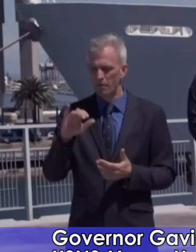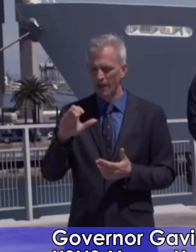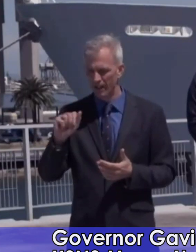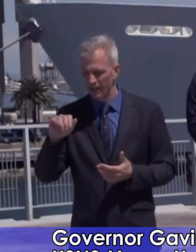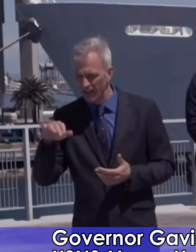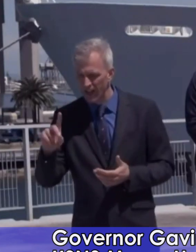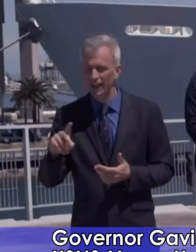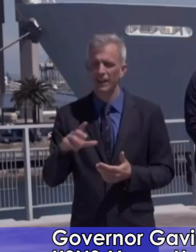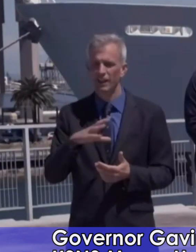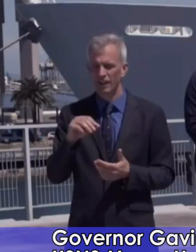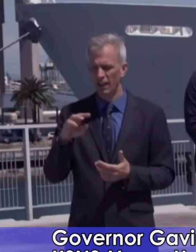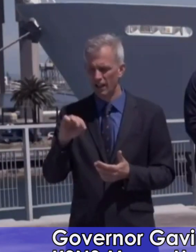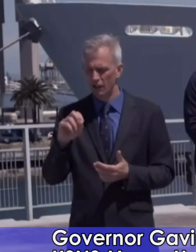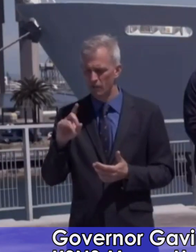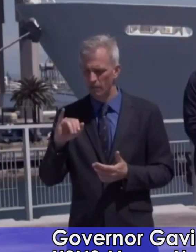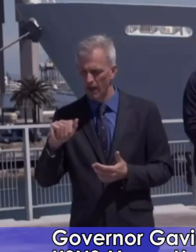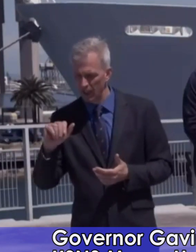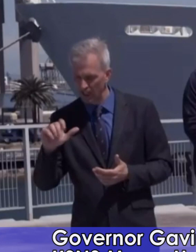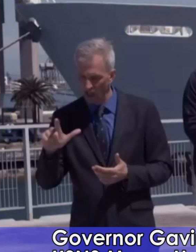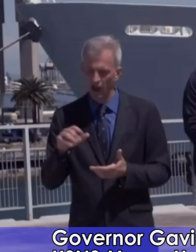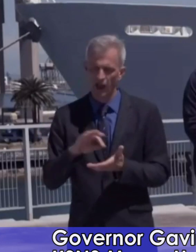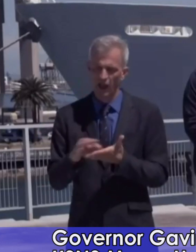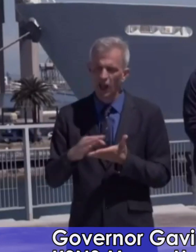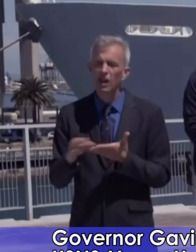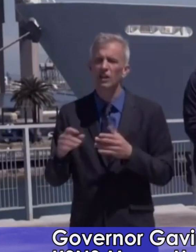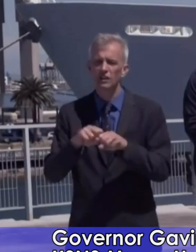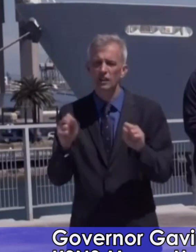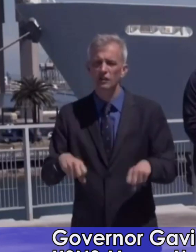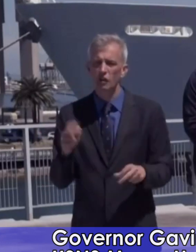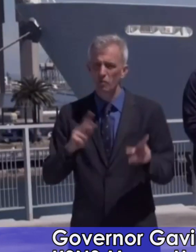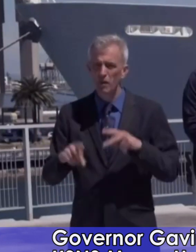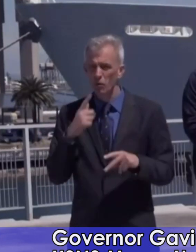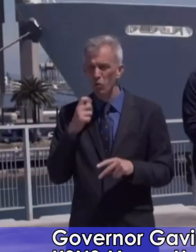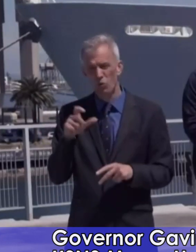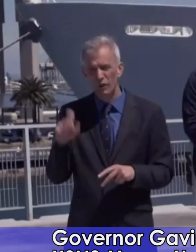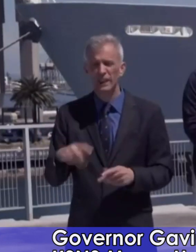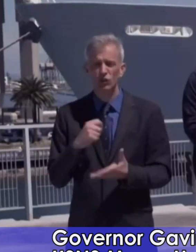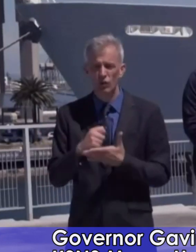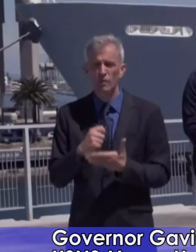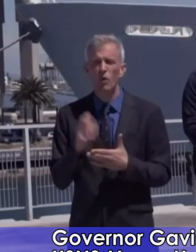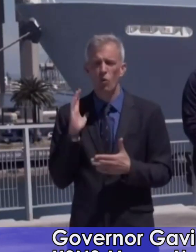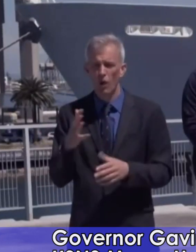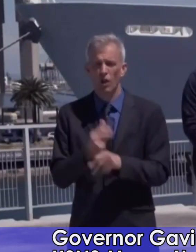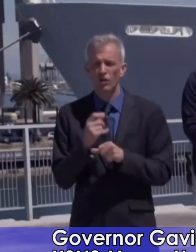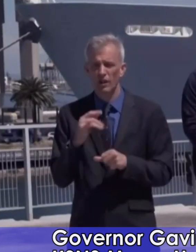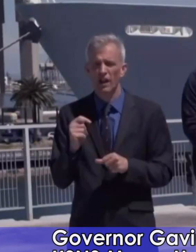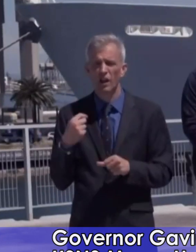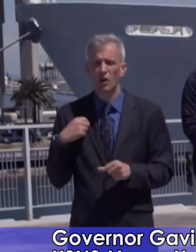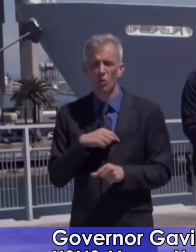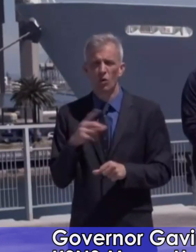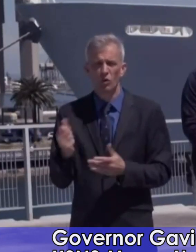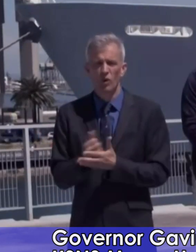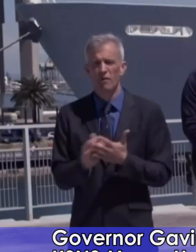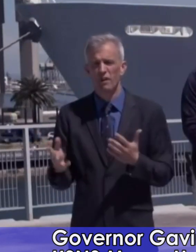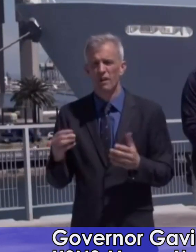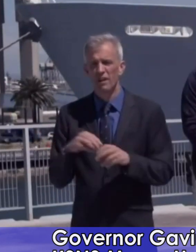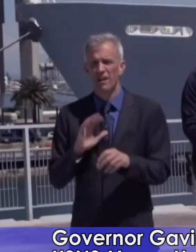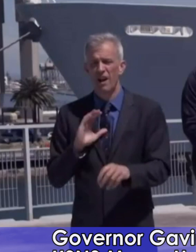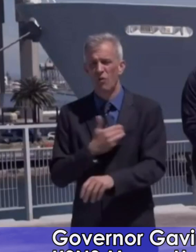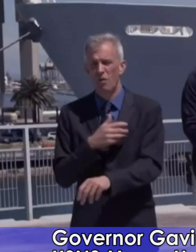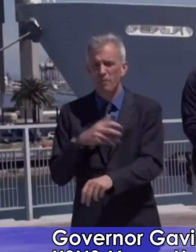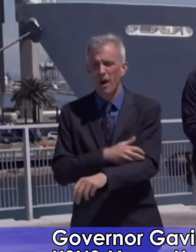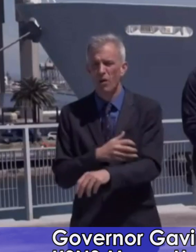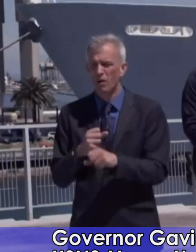California. People that need treatment will get that treatment, and we will do everything in our power to make sure we're signing